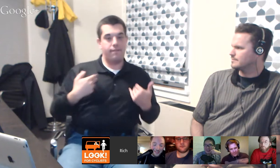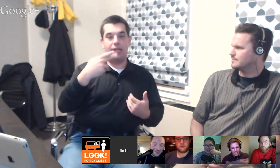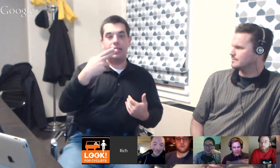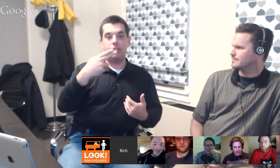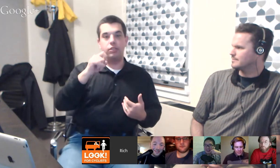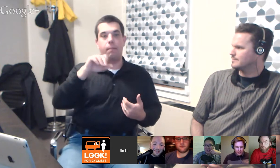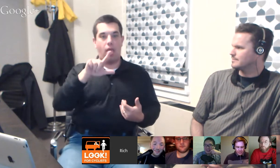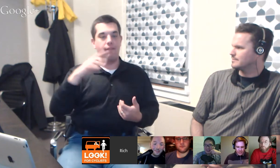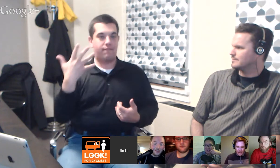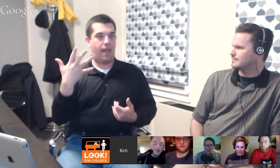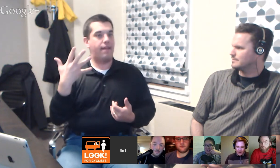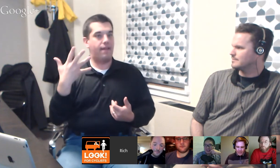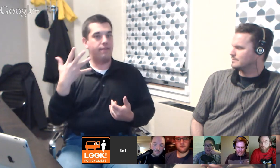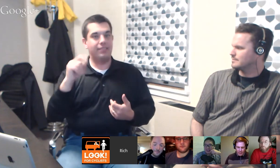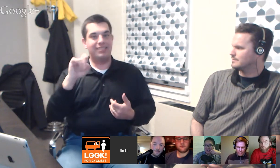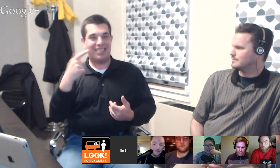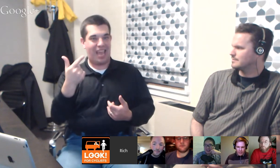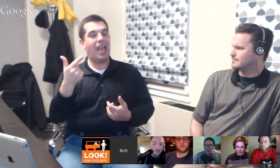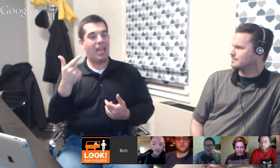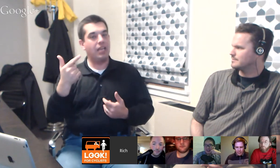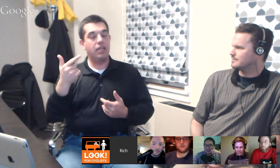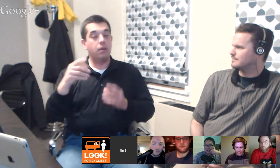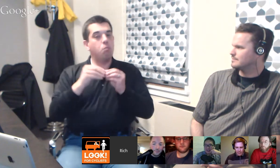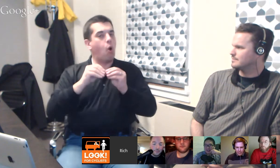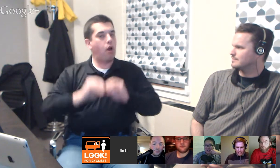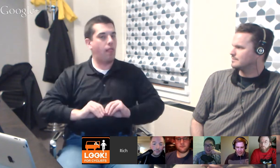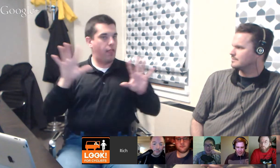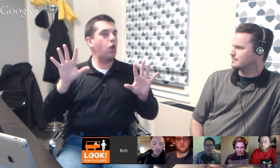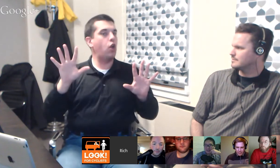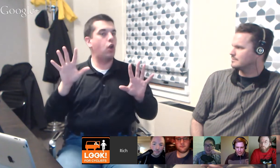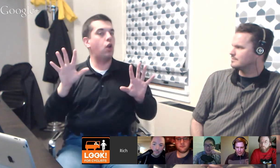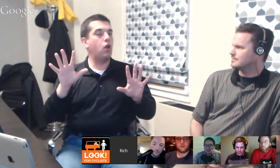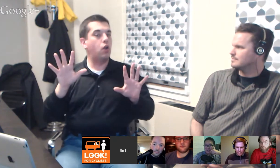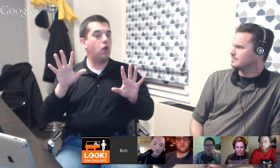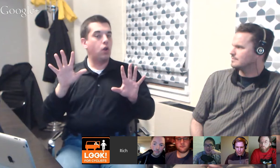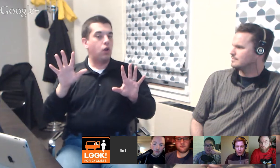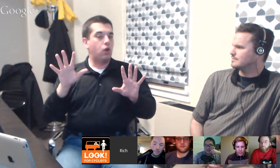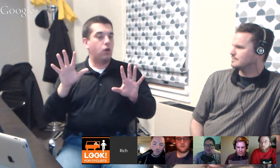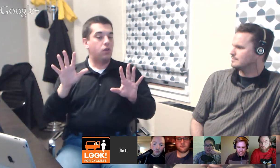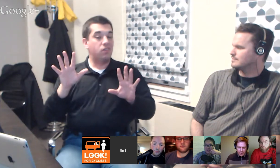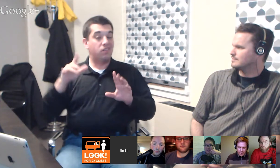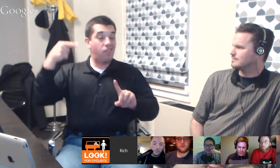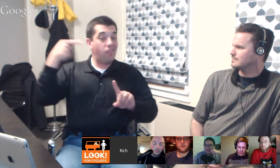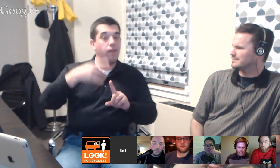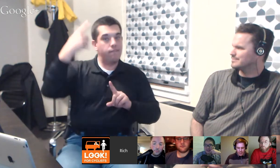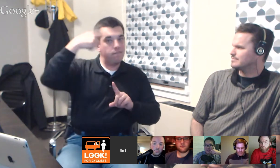HTML5 tags that are more indicative of their function.